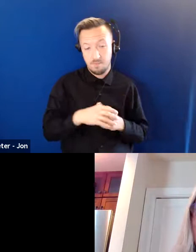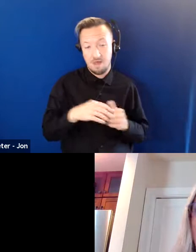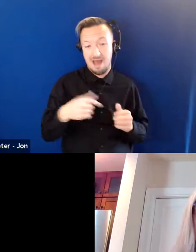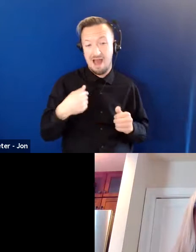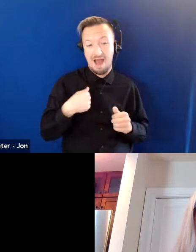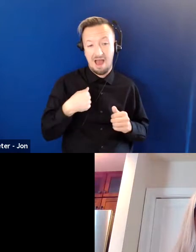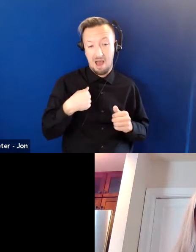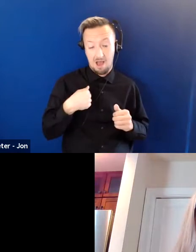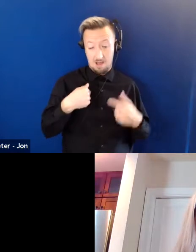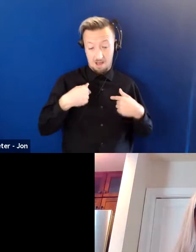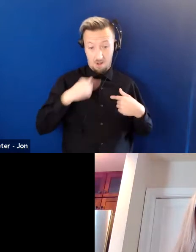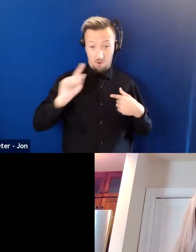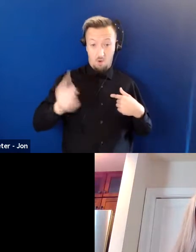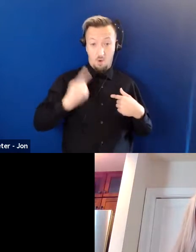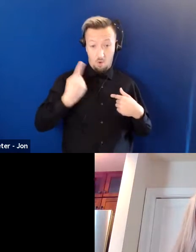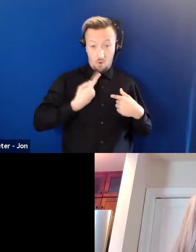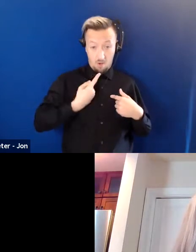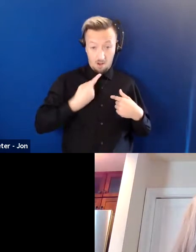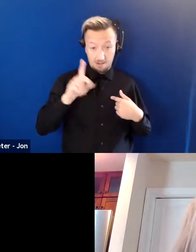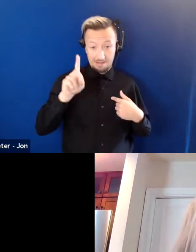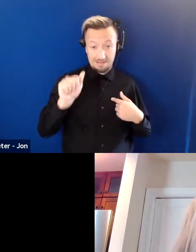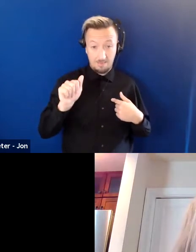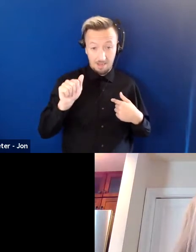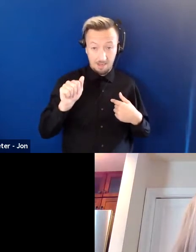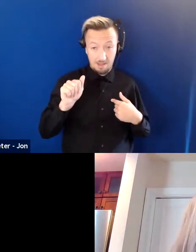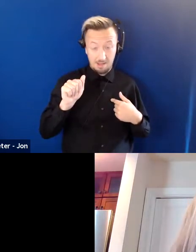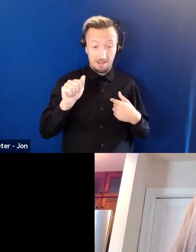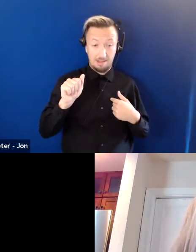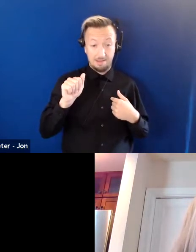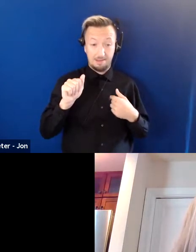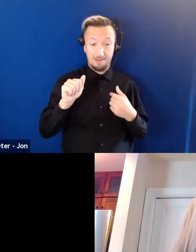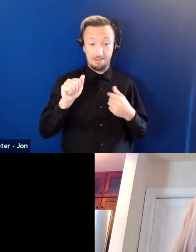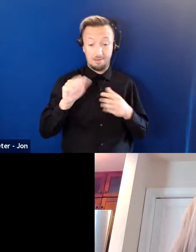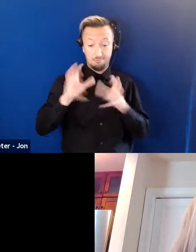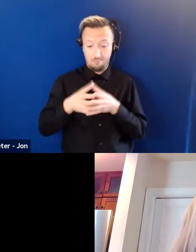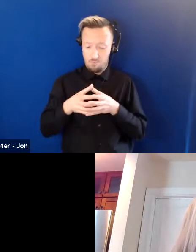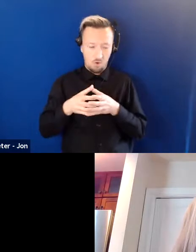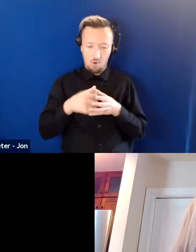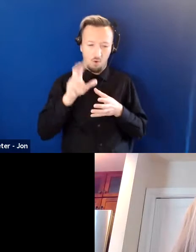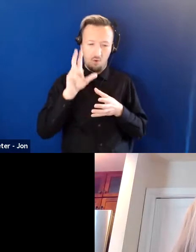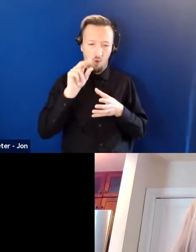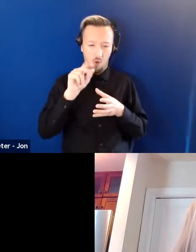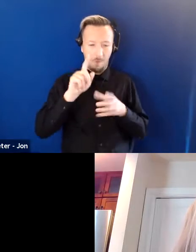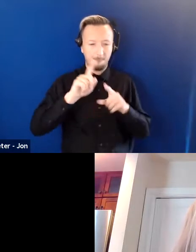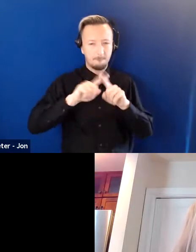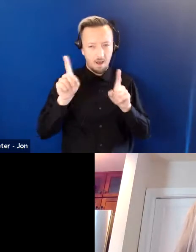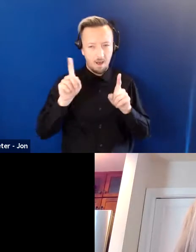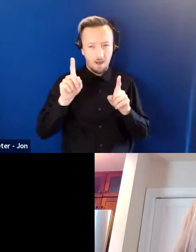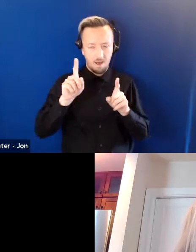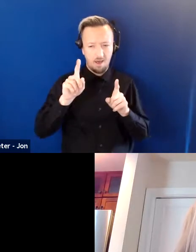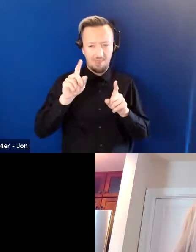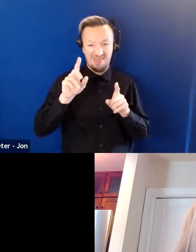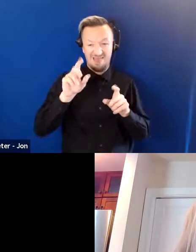as we're the only disability voice, but we are a significant statewide disability voice for